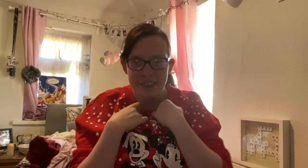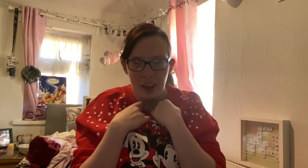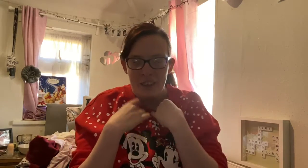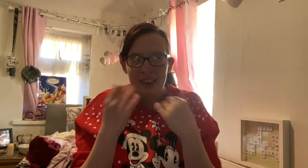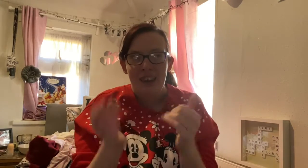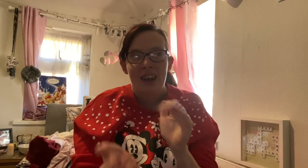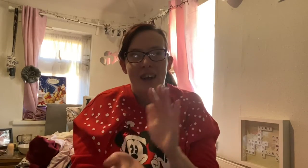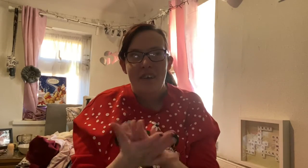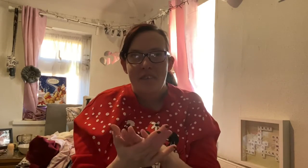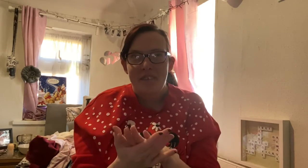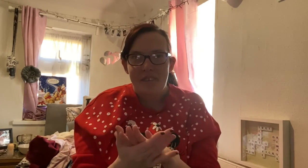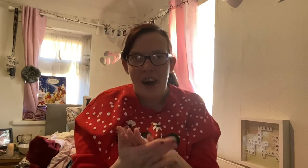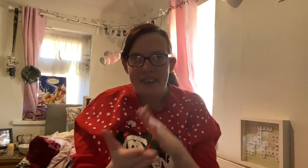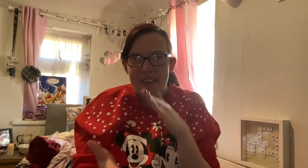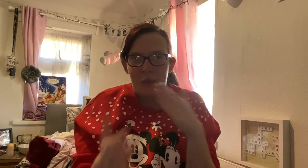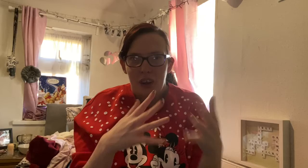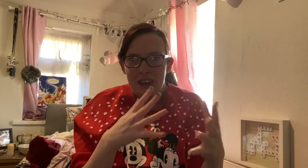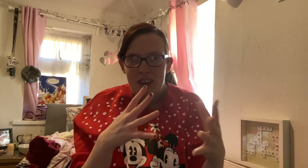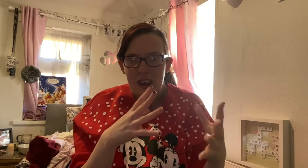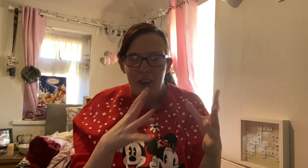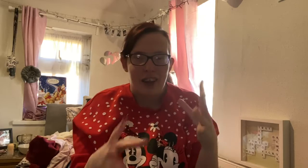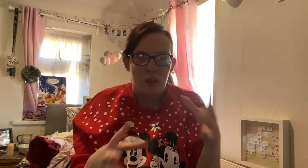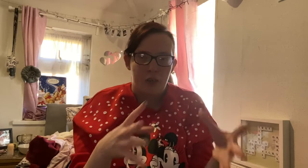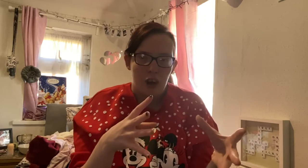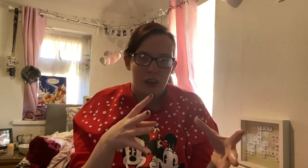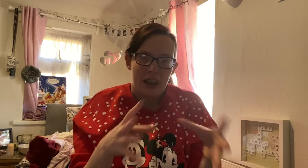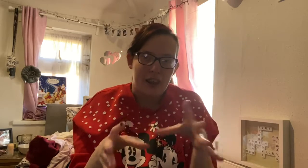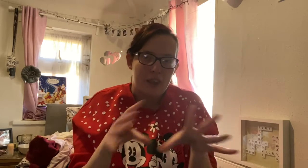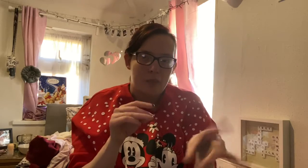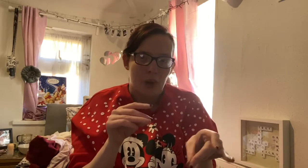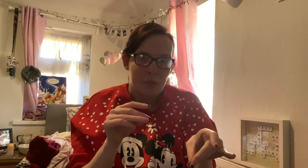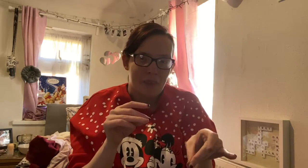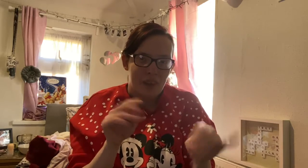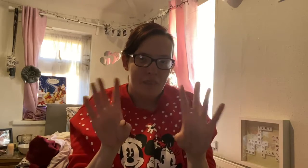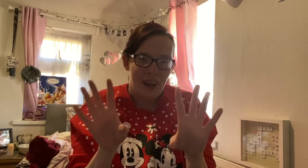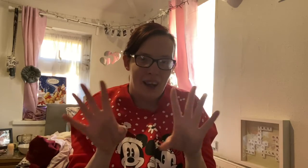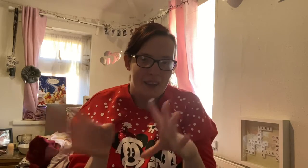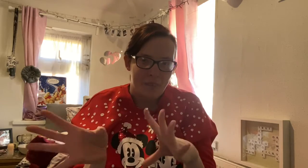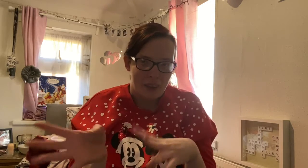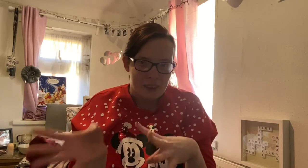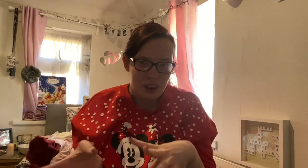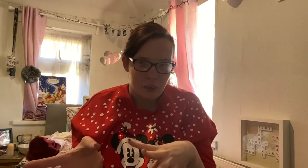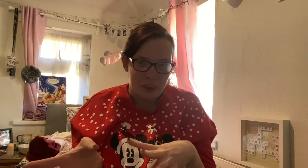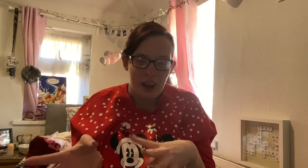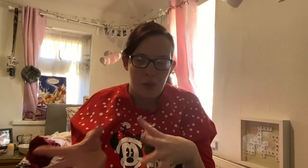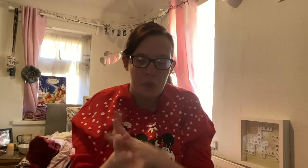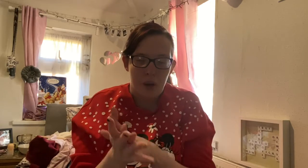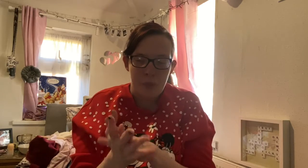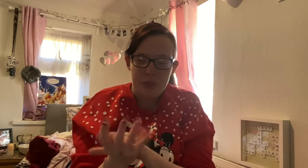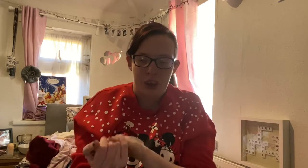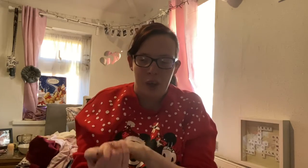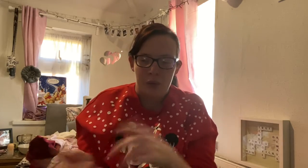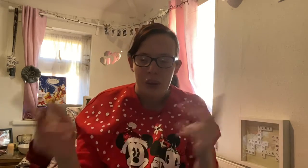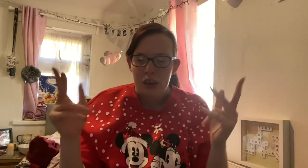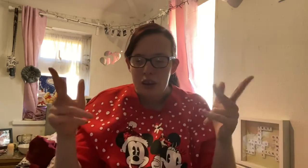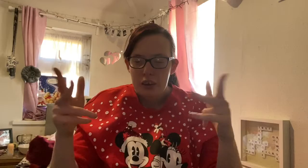know. But I still wanted to do like a vloggy for Mum and a main channel video for Mum, so, you